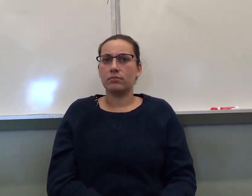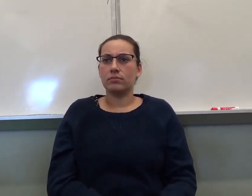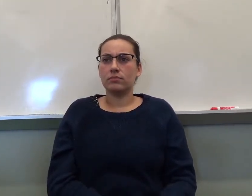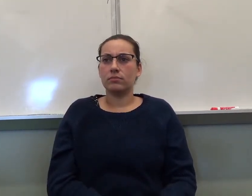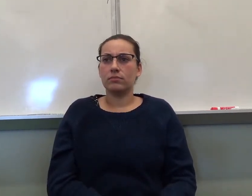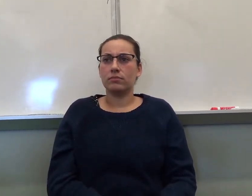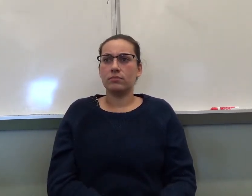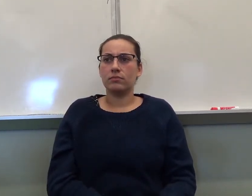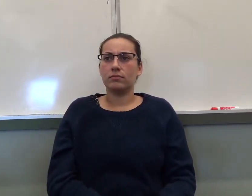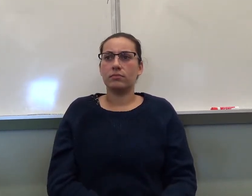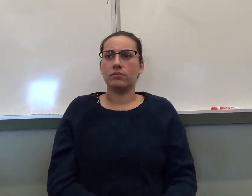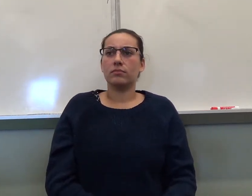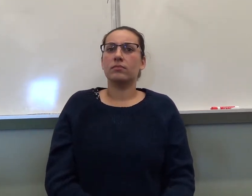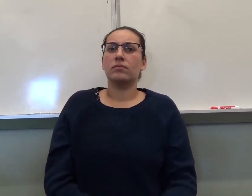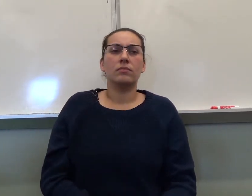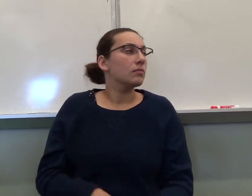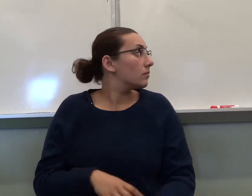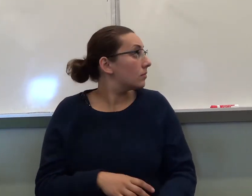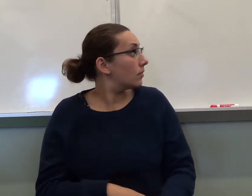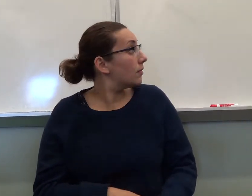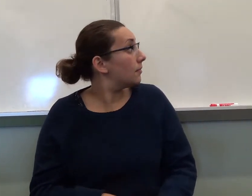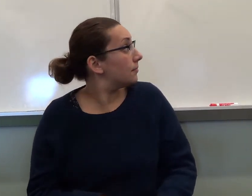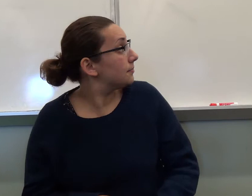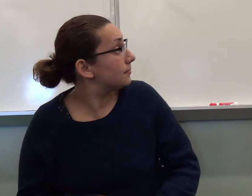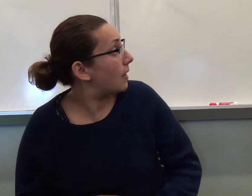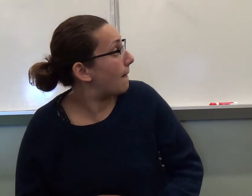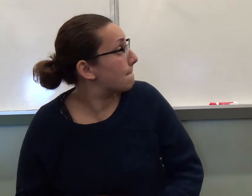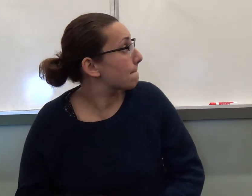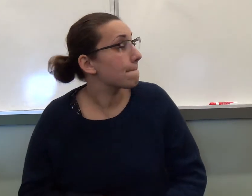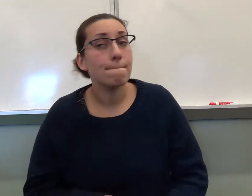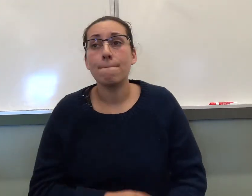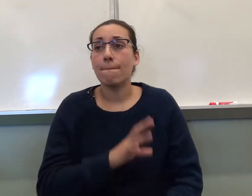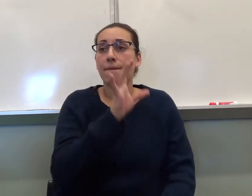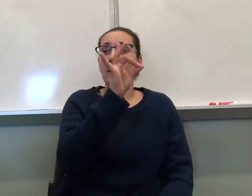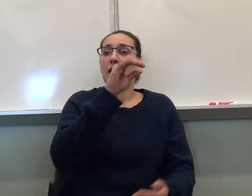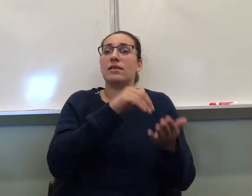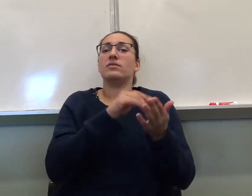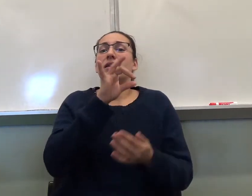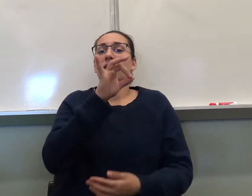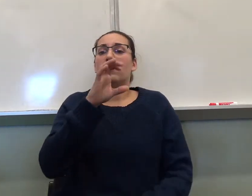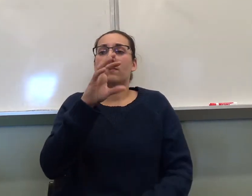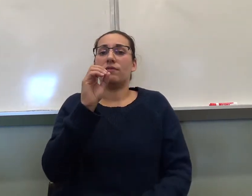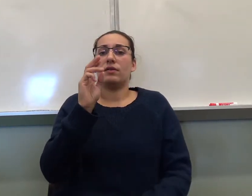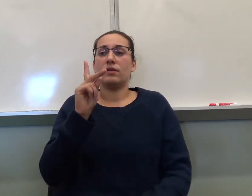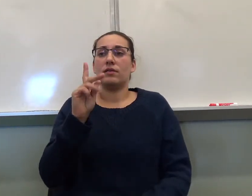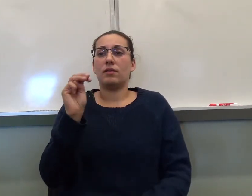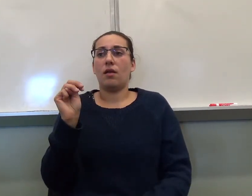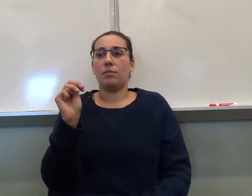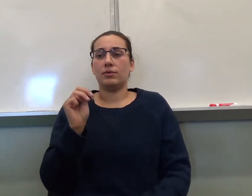Again, put the starting point and the ending point up there and just start counting hopscotch. That's it.